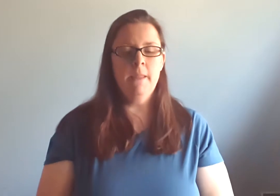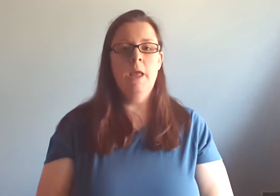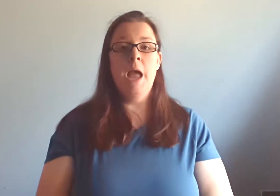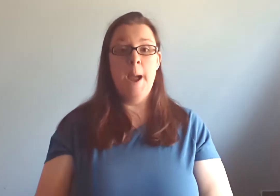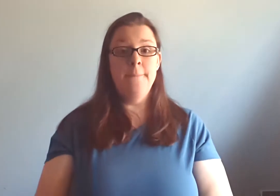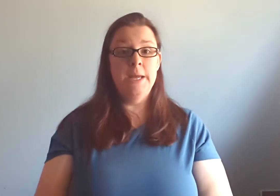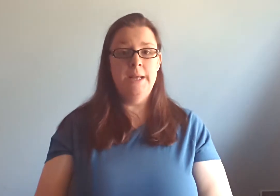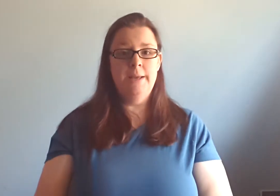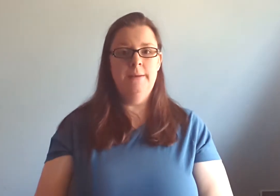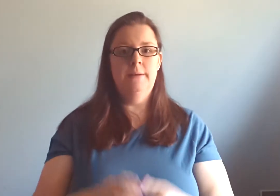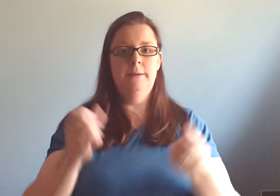How many?